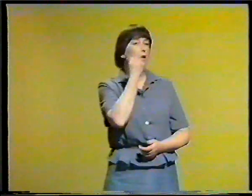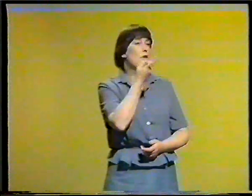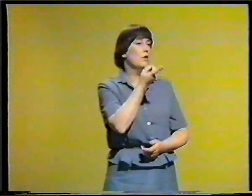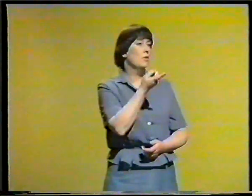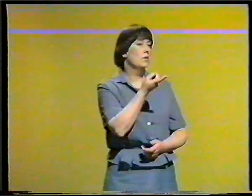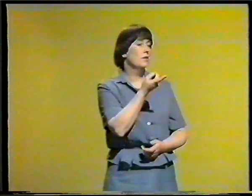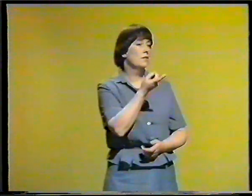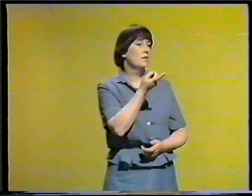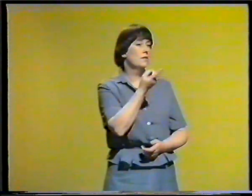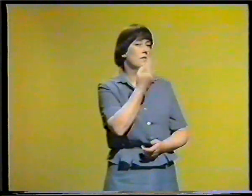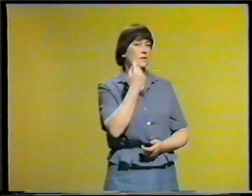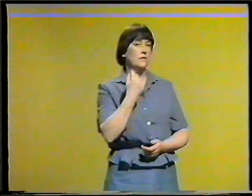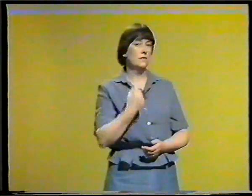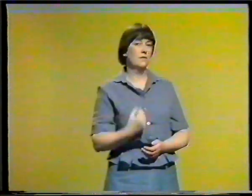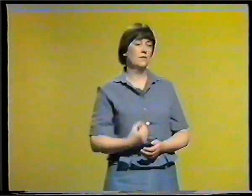tomorrow,